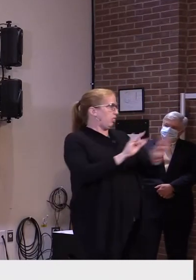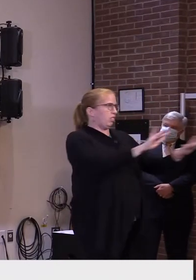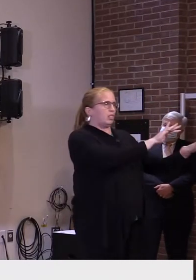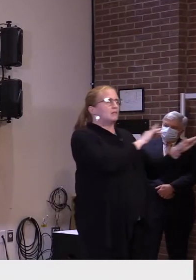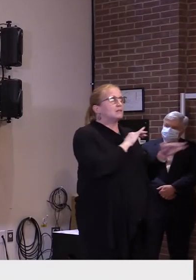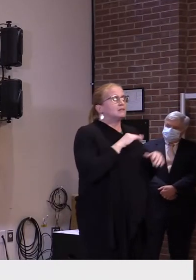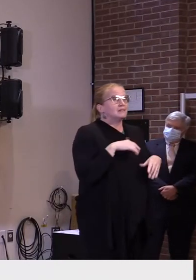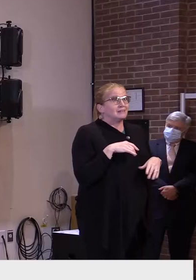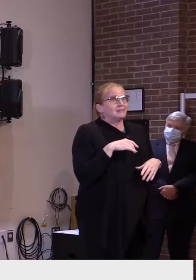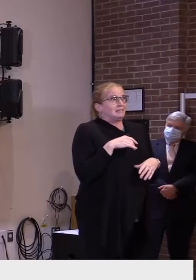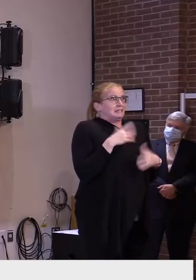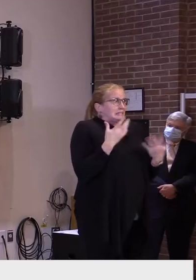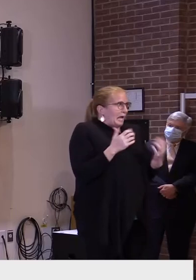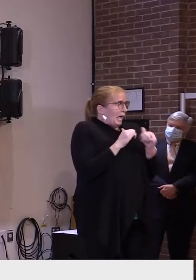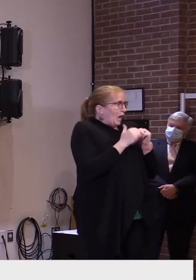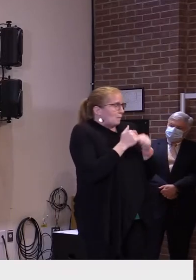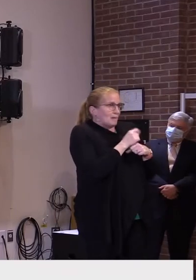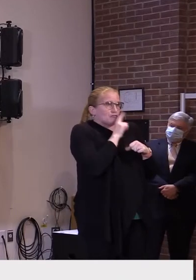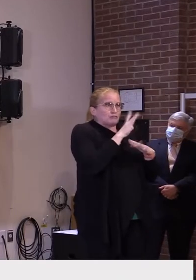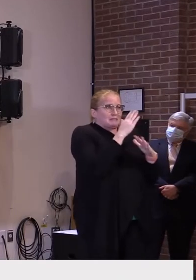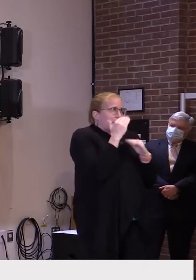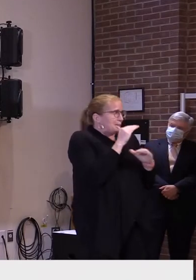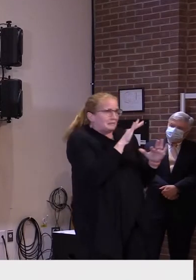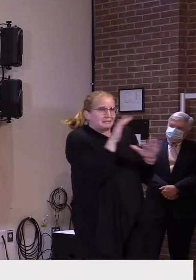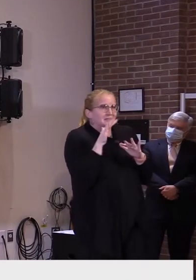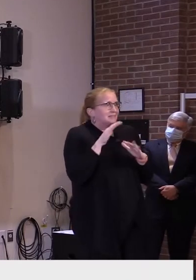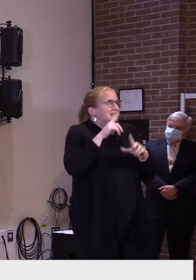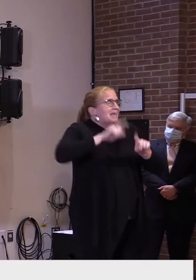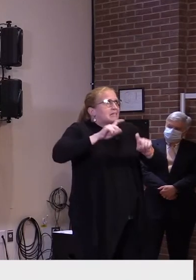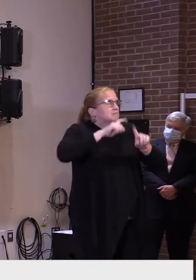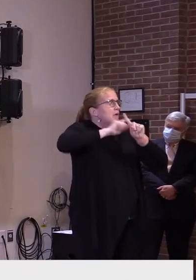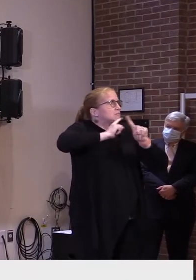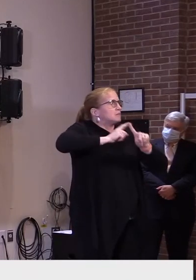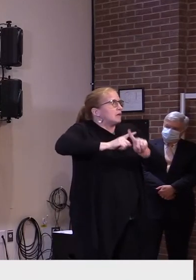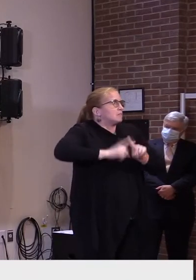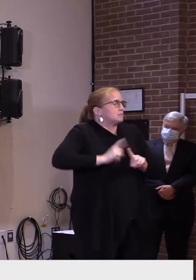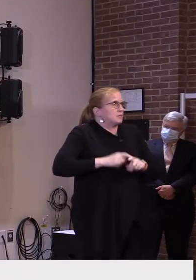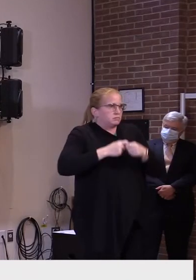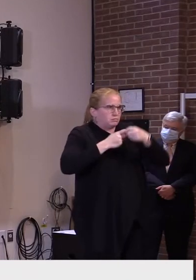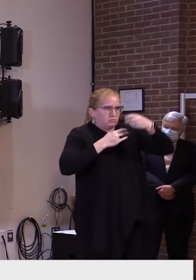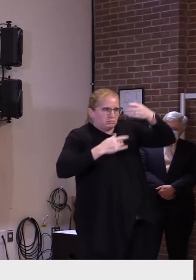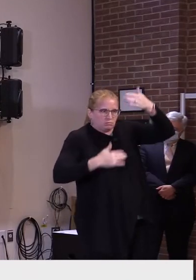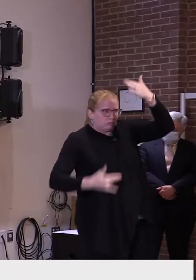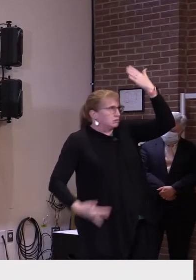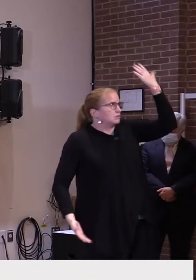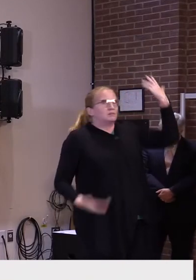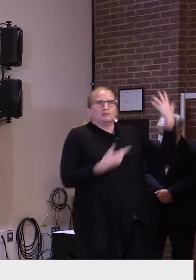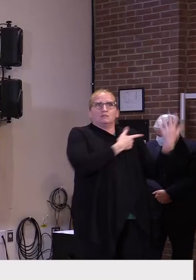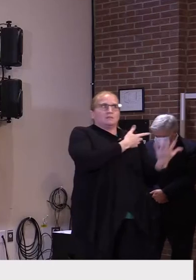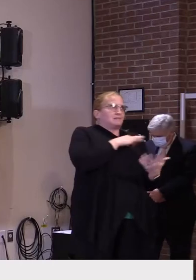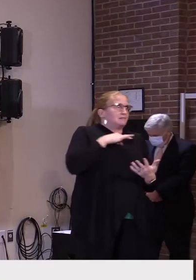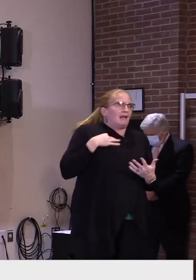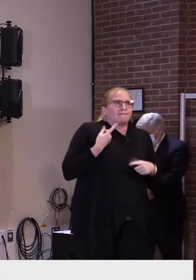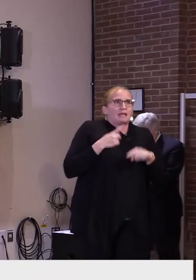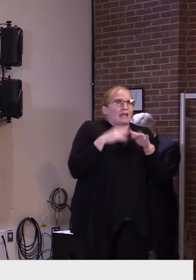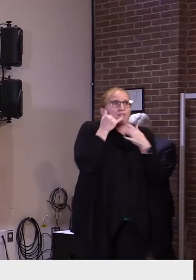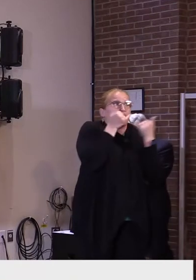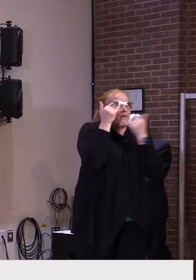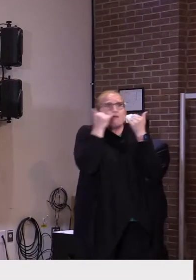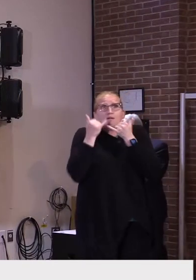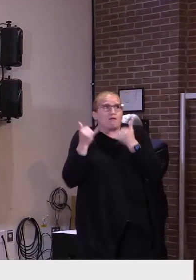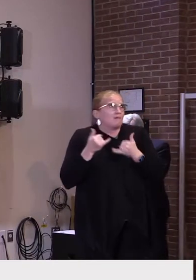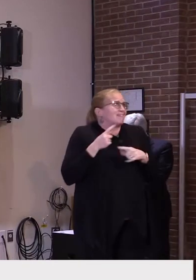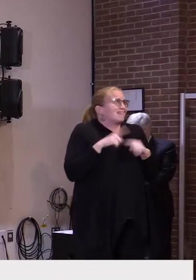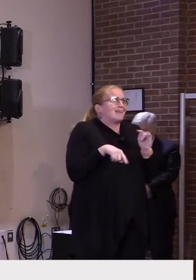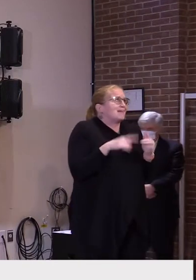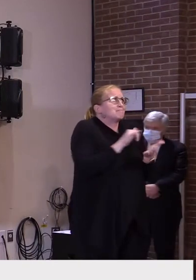for containment to be successful, we need a much faster system that will enable Vermonters to immediately do the right